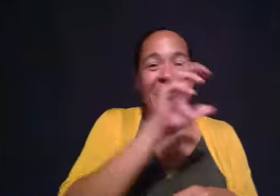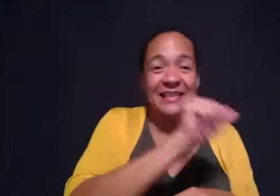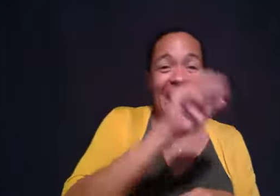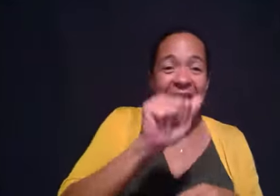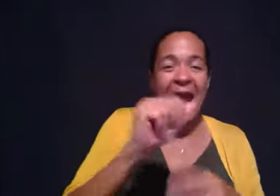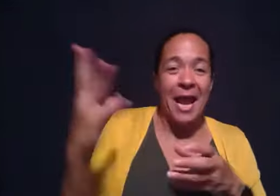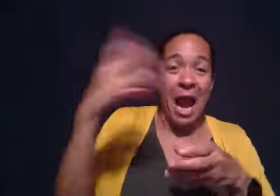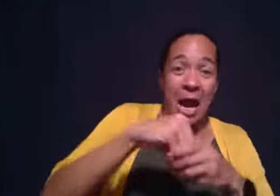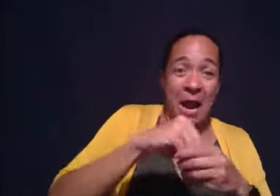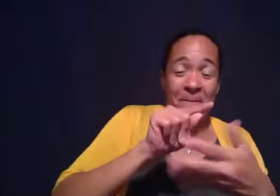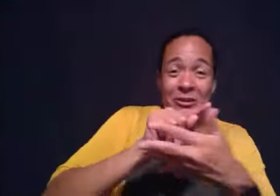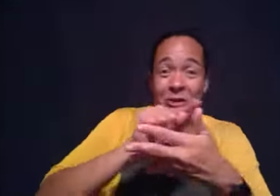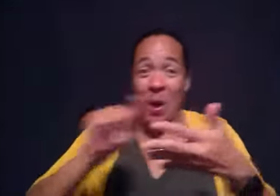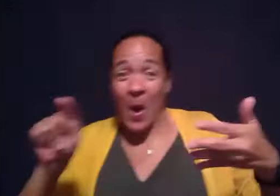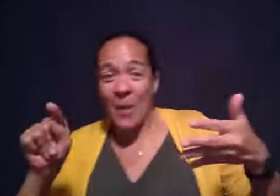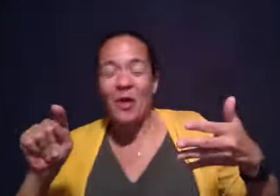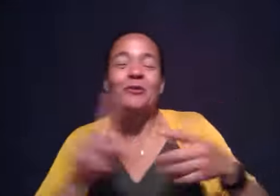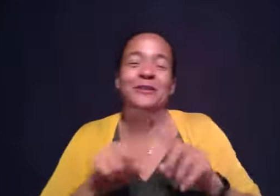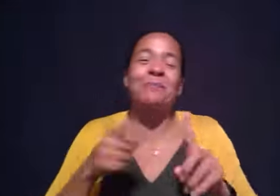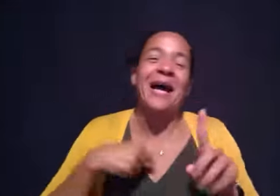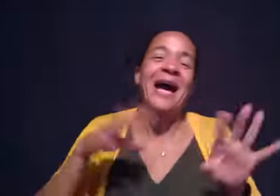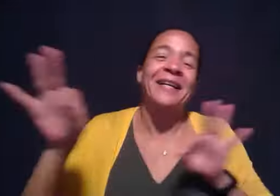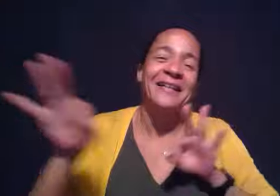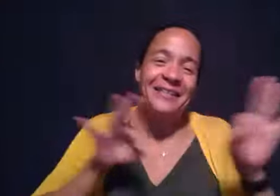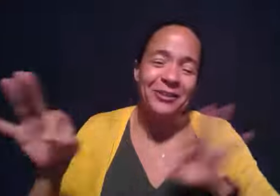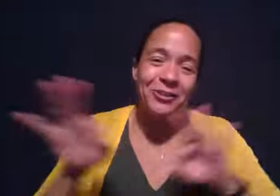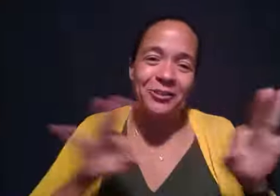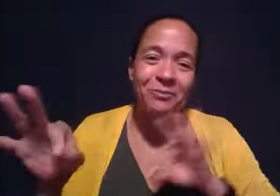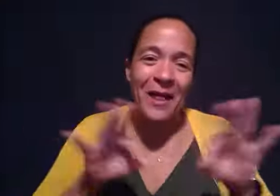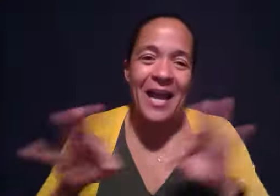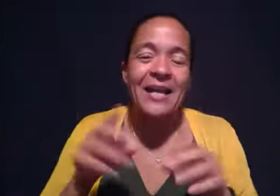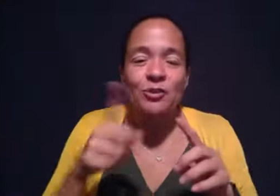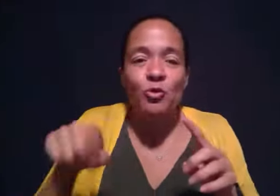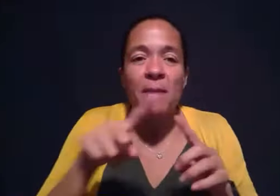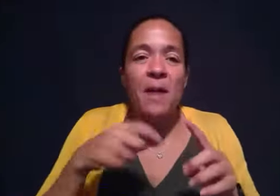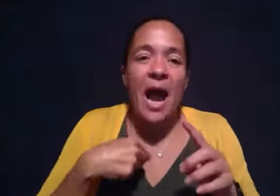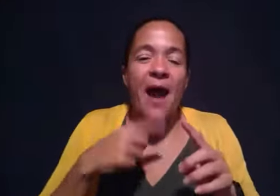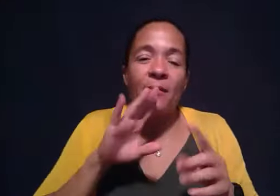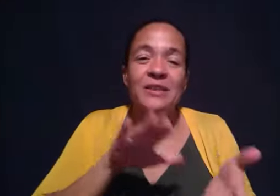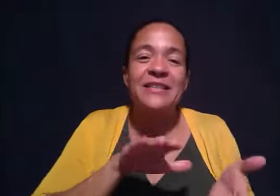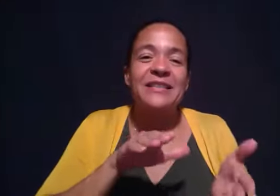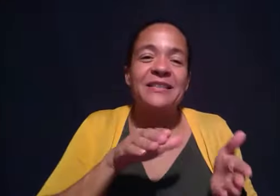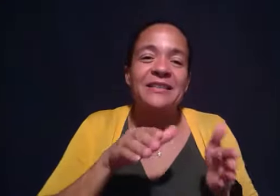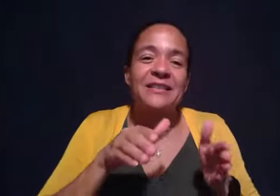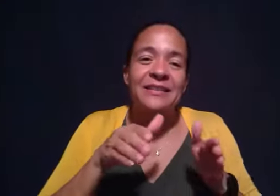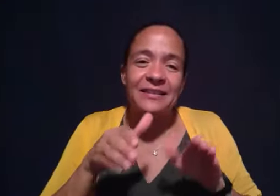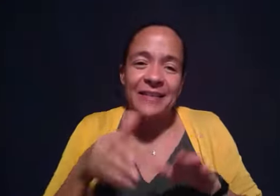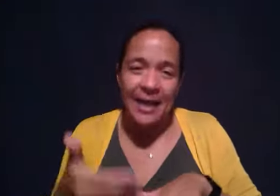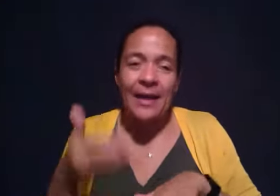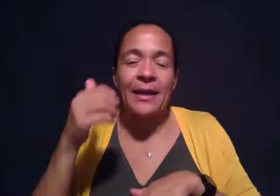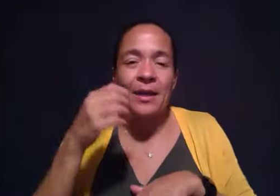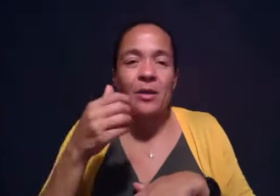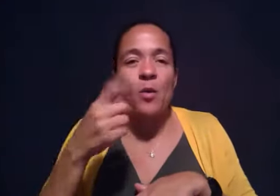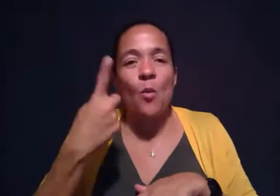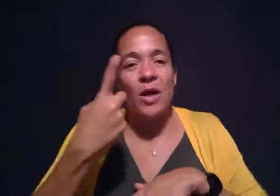But I told him a little bit about how I'd been dying one day at a time and some of the things that I was ashamed of. And I told him the thing I